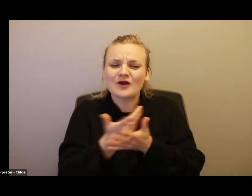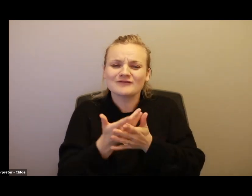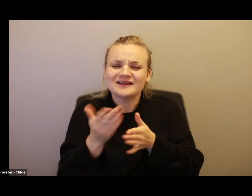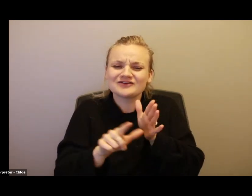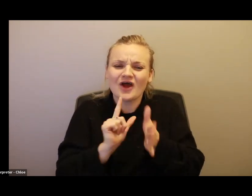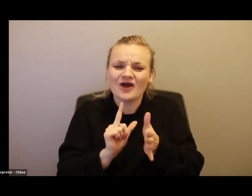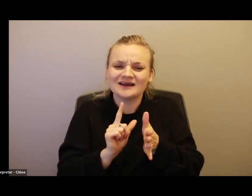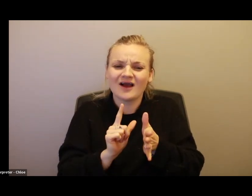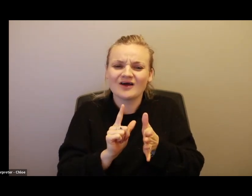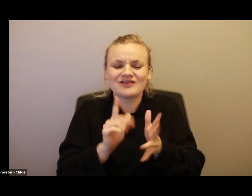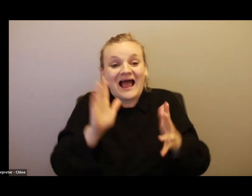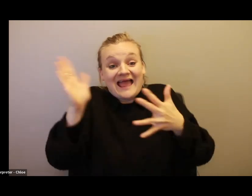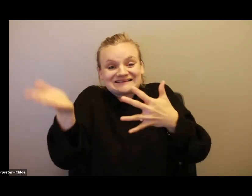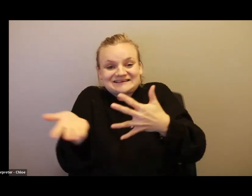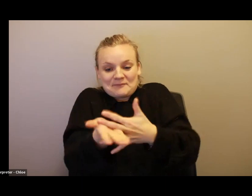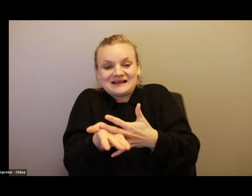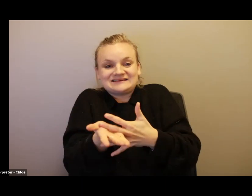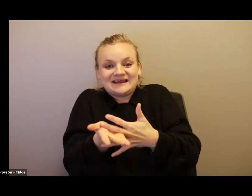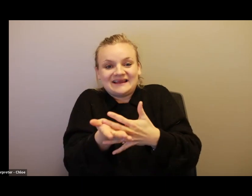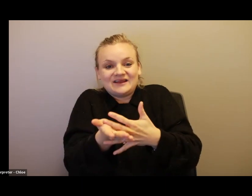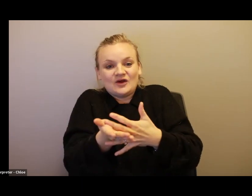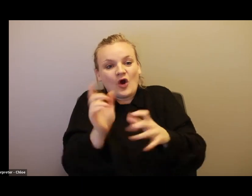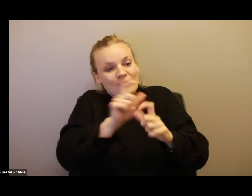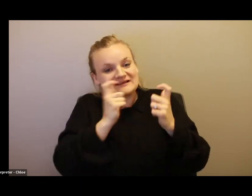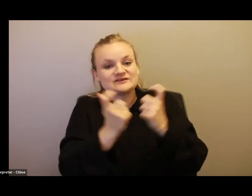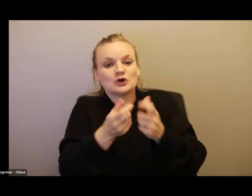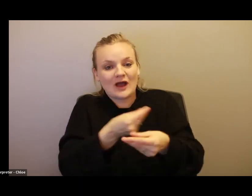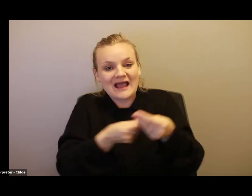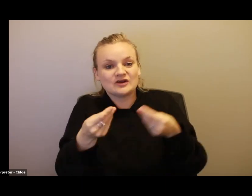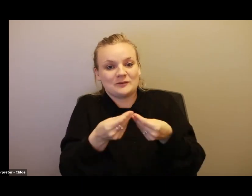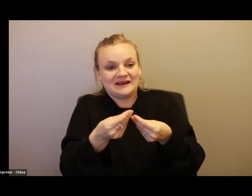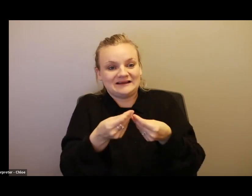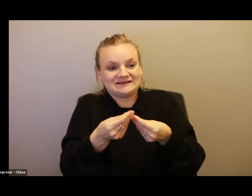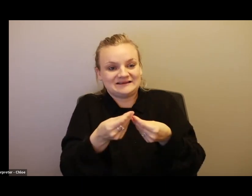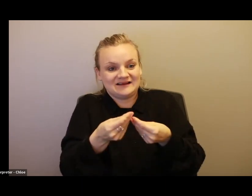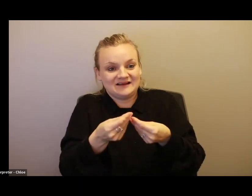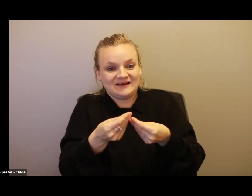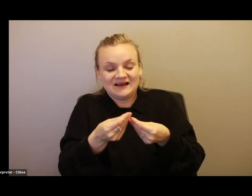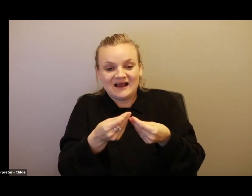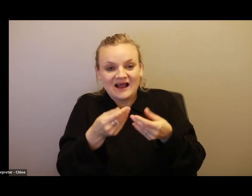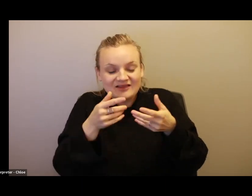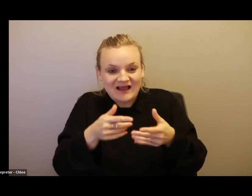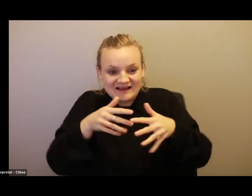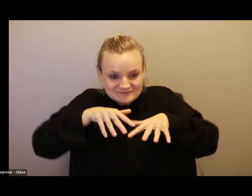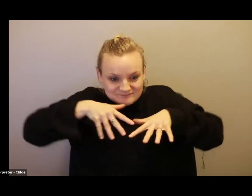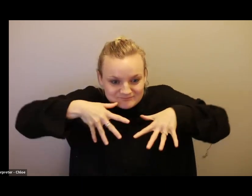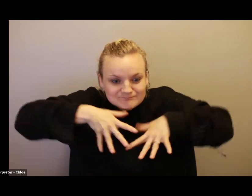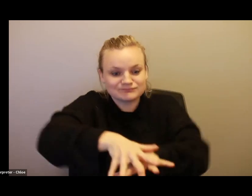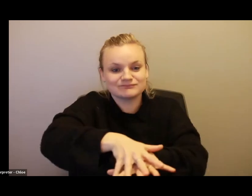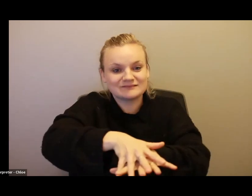the accessibility of the phrase Doughnut Economics in itself, and it seems to be baked into the whole concept.